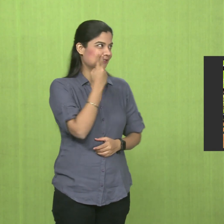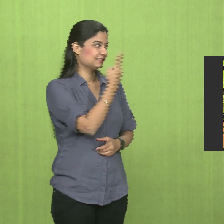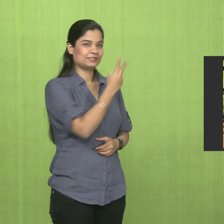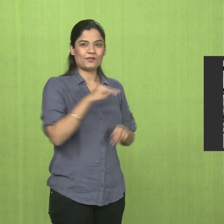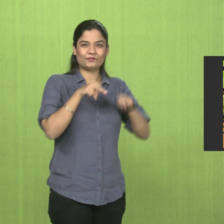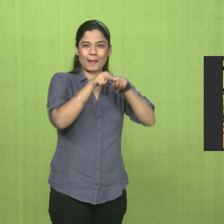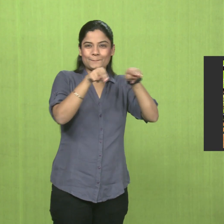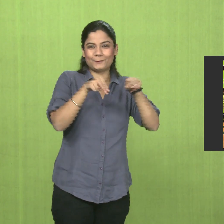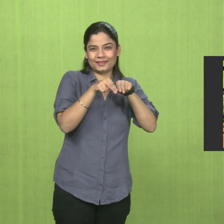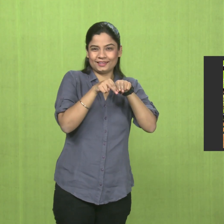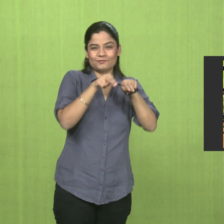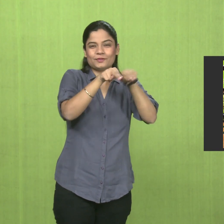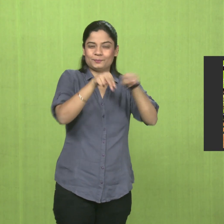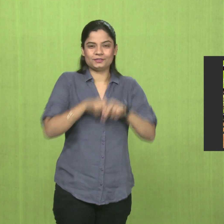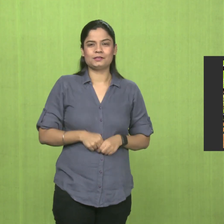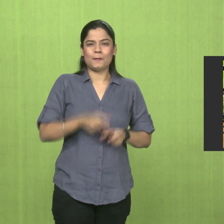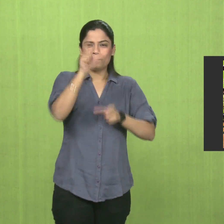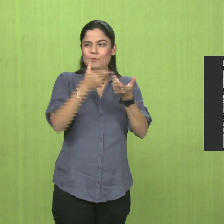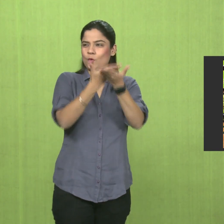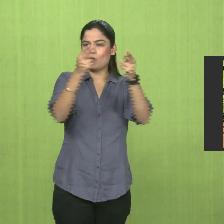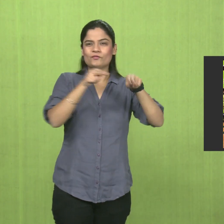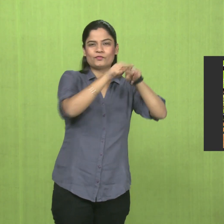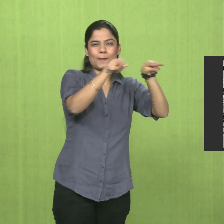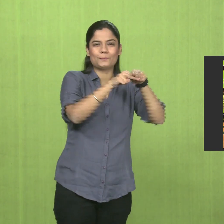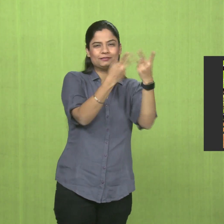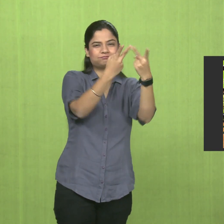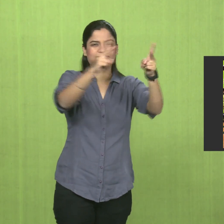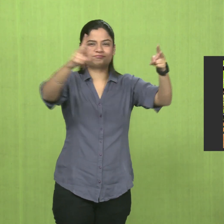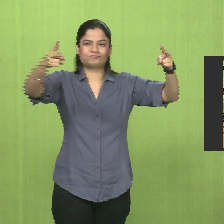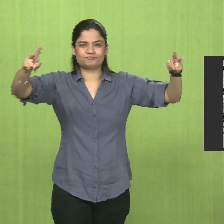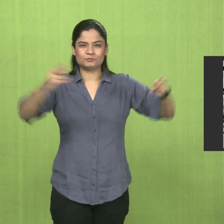As you can see in the picture as well, you can see a peaceful family. We all have